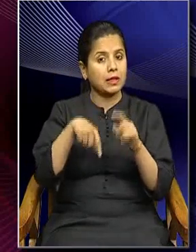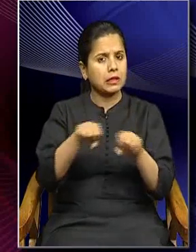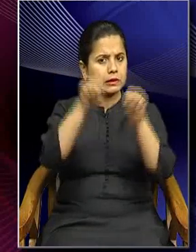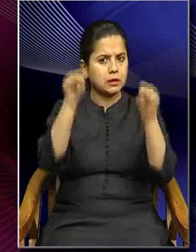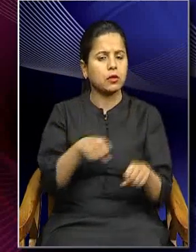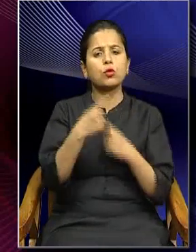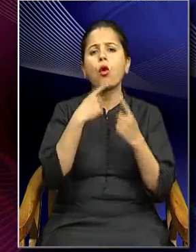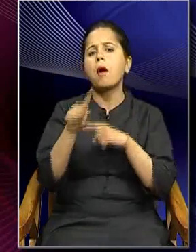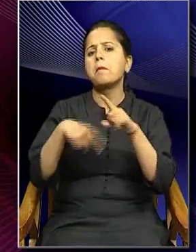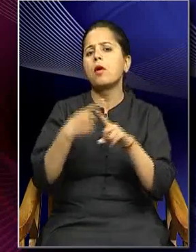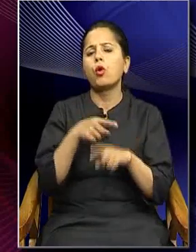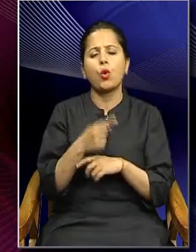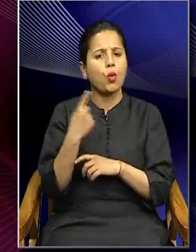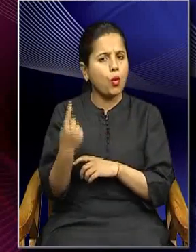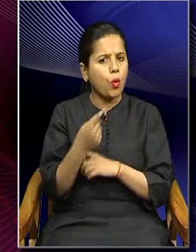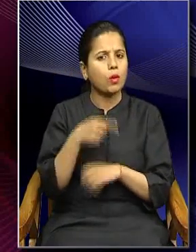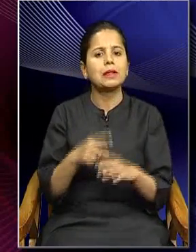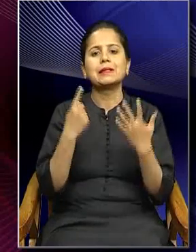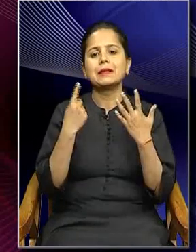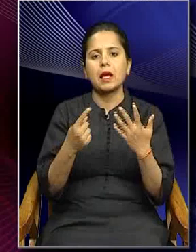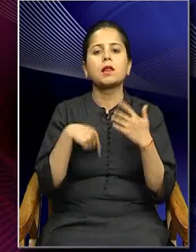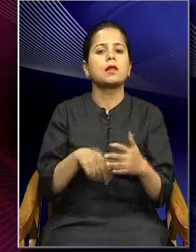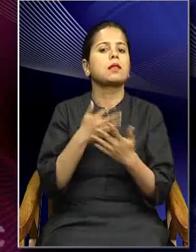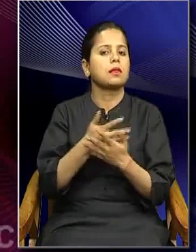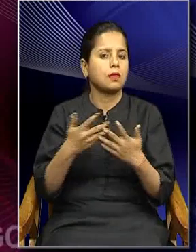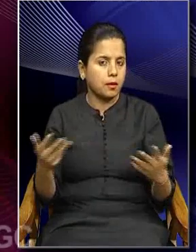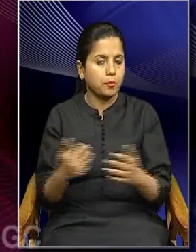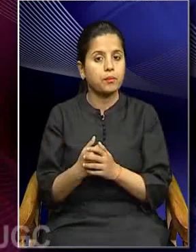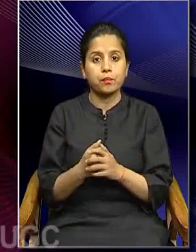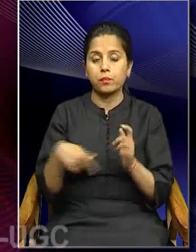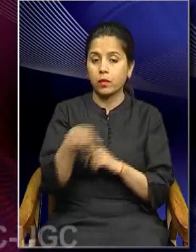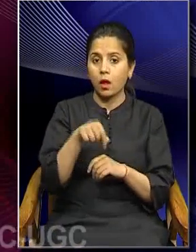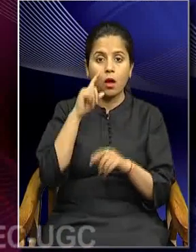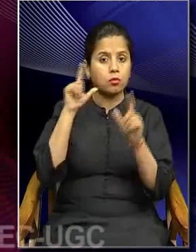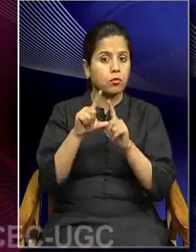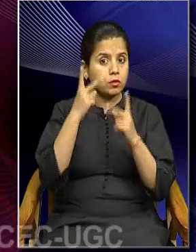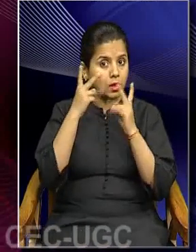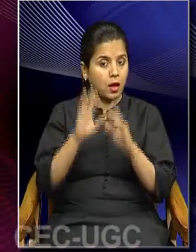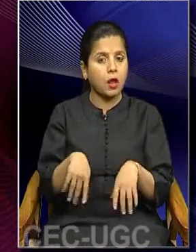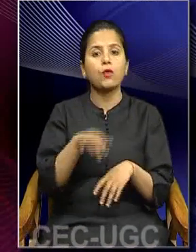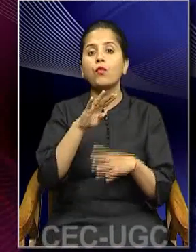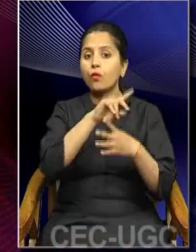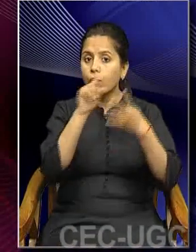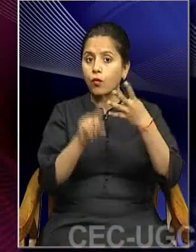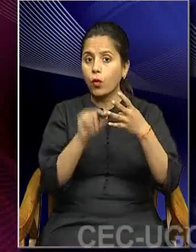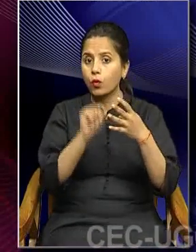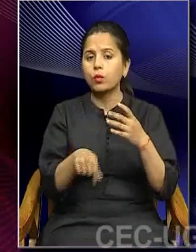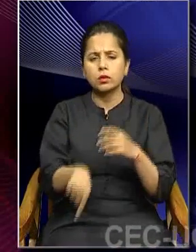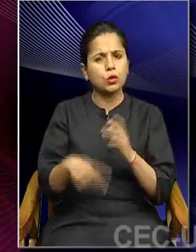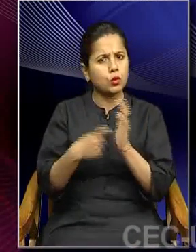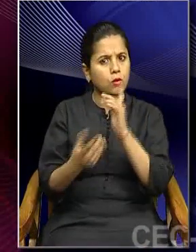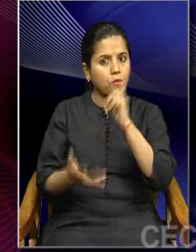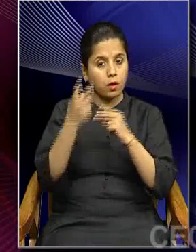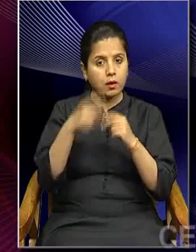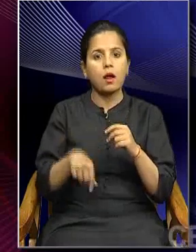talked about only 6 padarthas, as is evident from the 4th sutra of the first